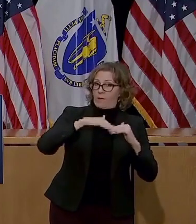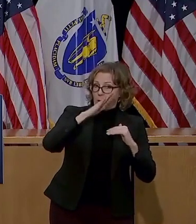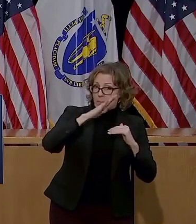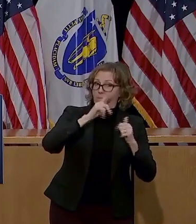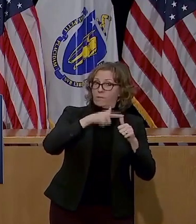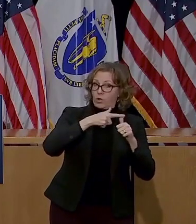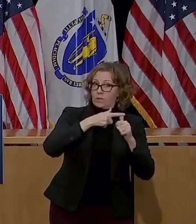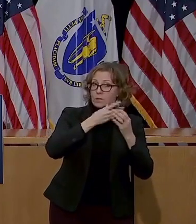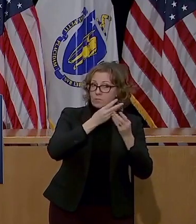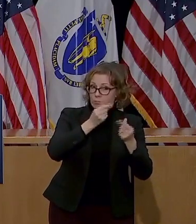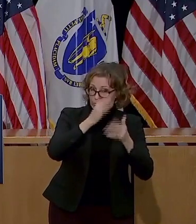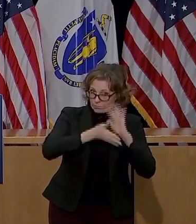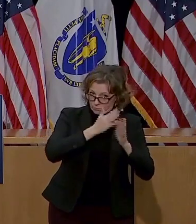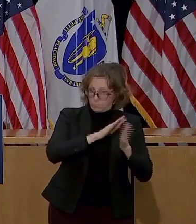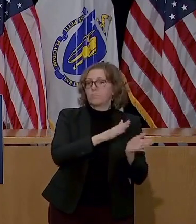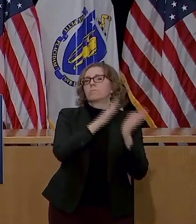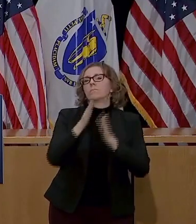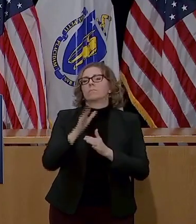older.